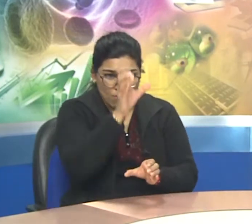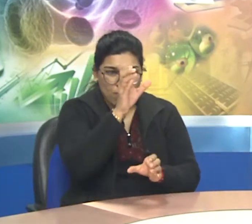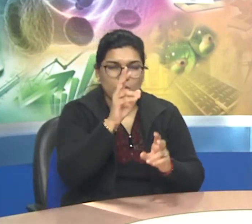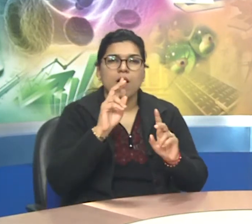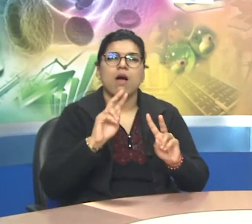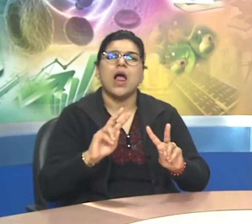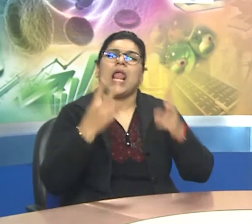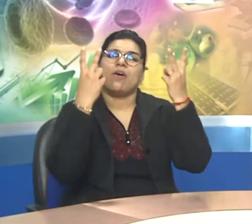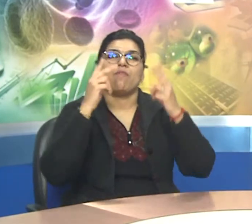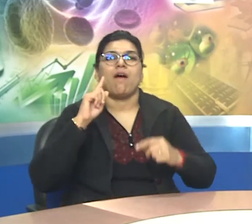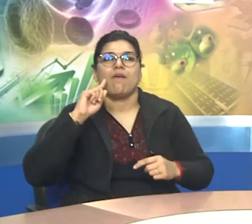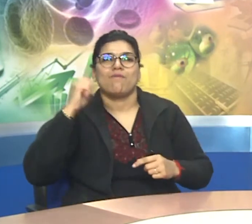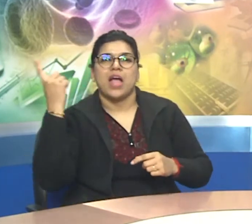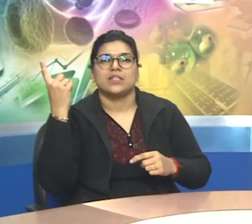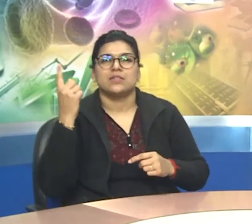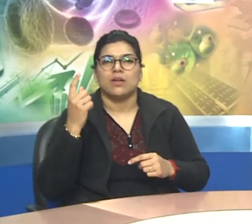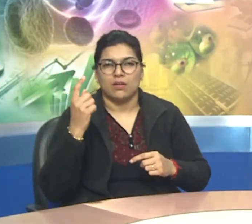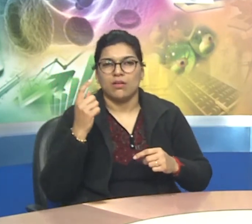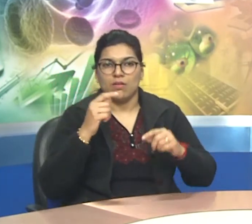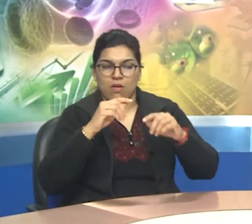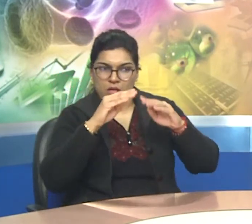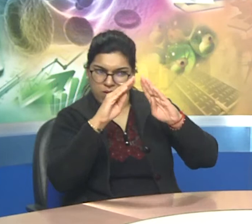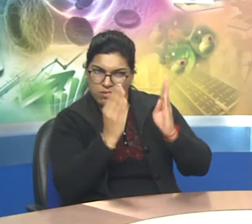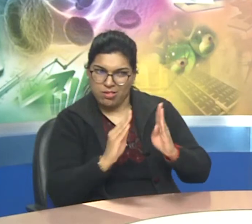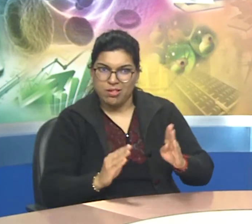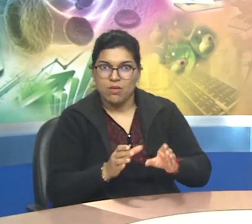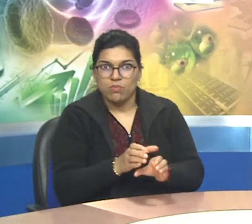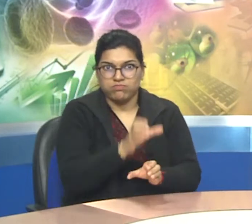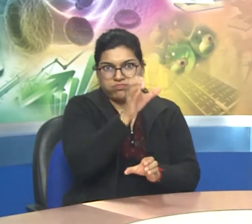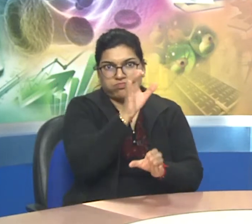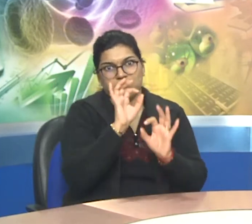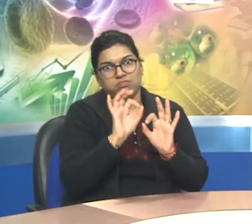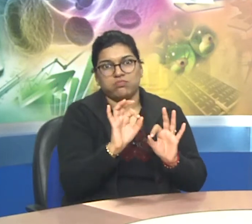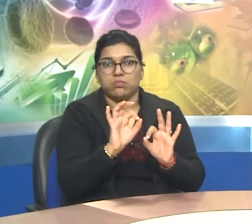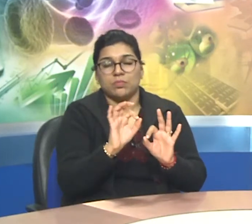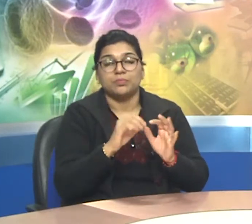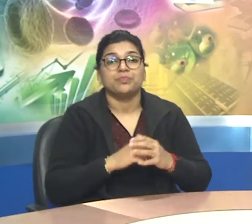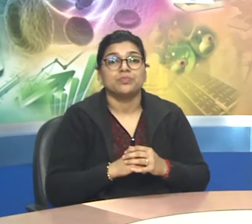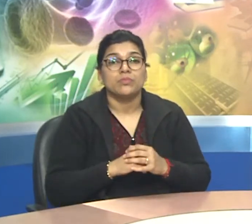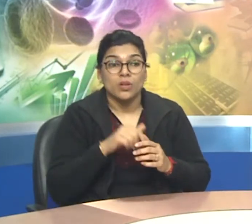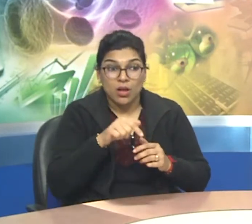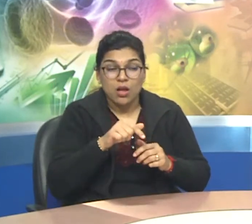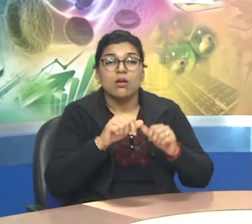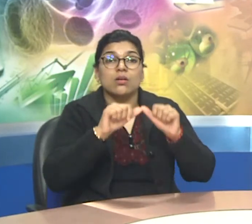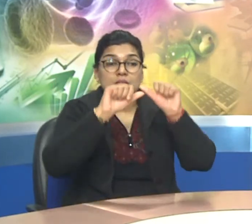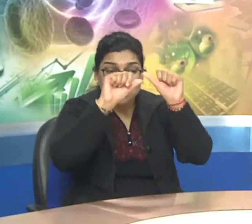These qualities are like shape, strength, flexibility,